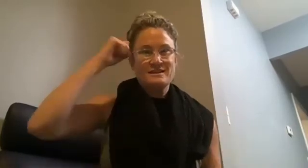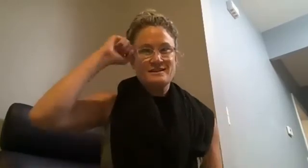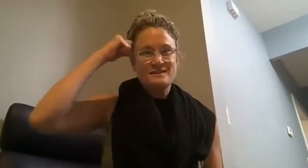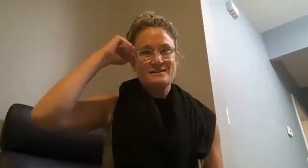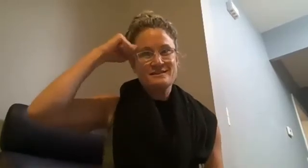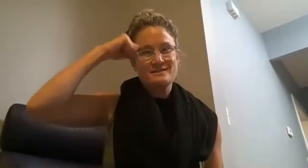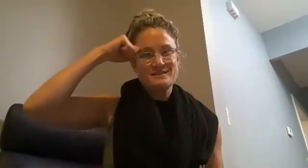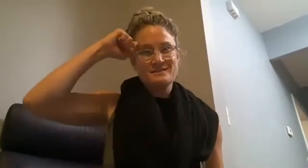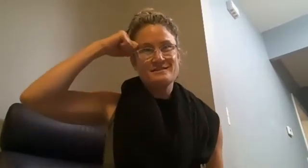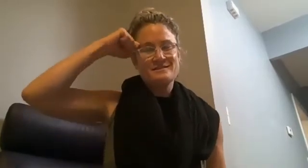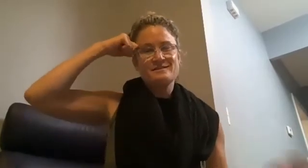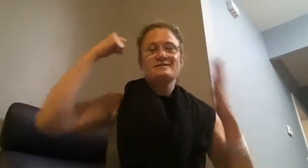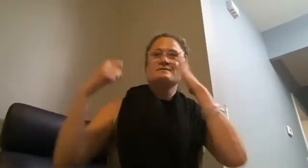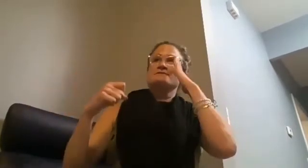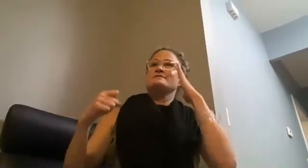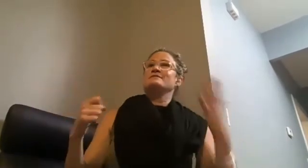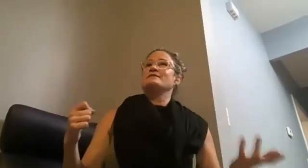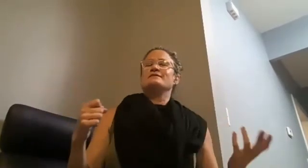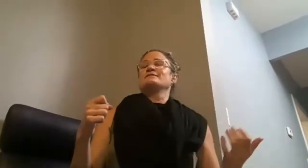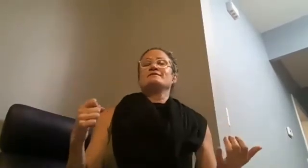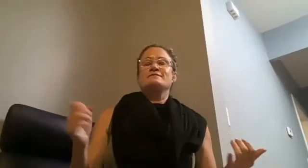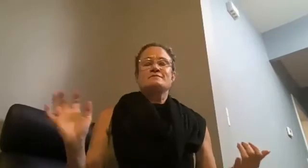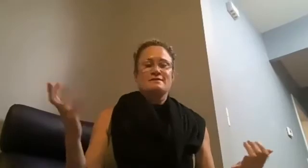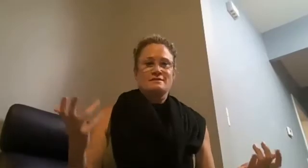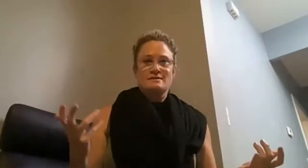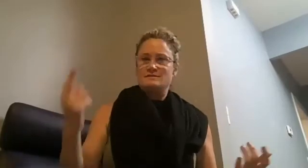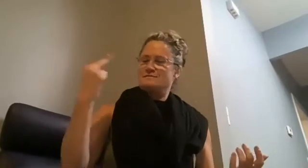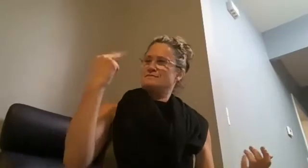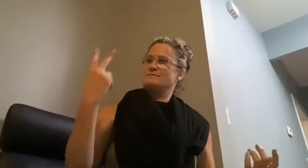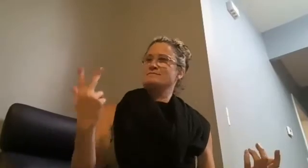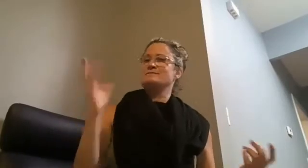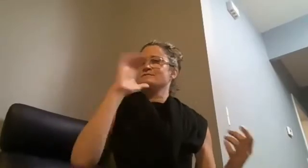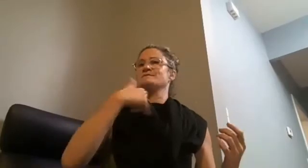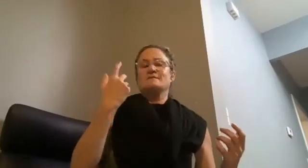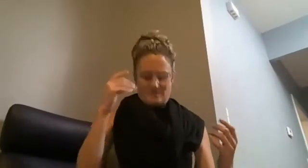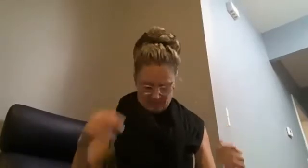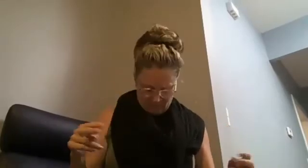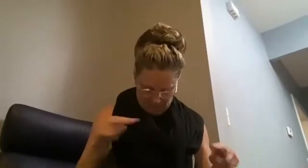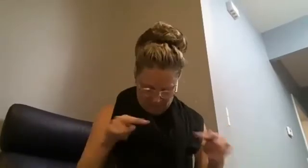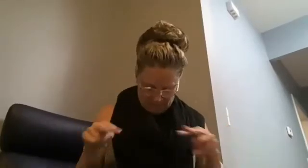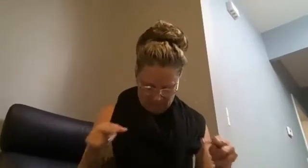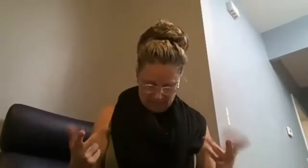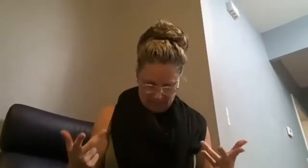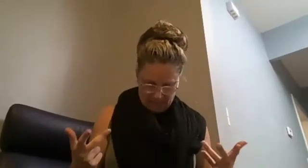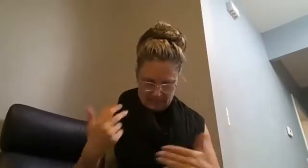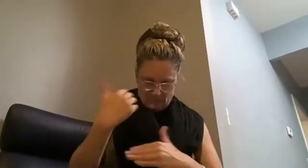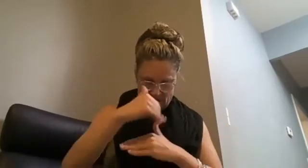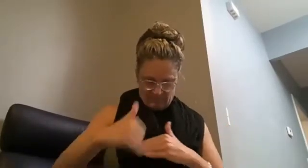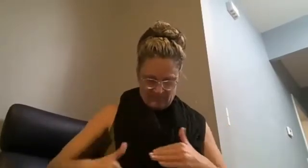onions, onions. And then suddenly I snapped out of it, and the guy's looking at me weird, and I look down, and there's just a piece of bread with like a pile of onions, and